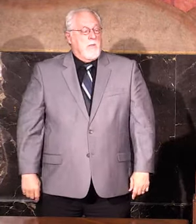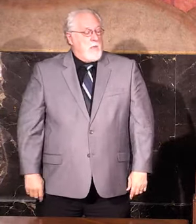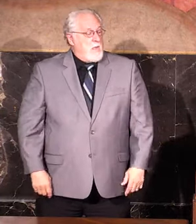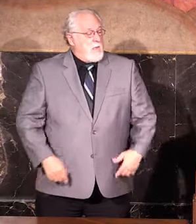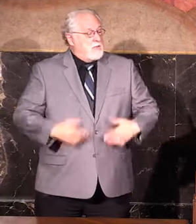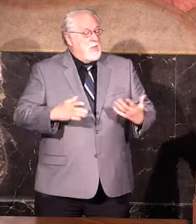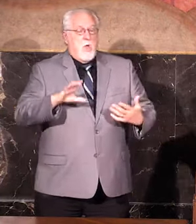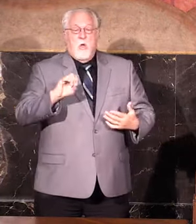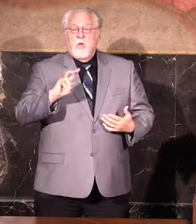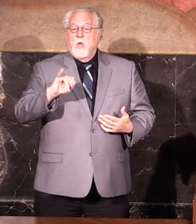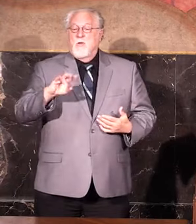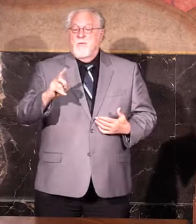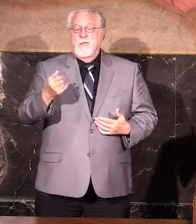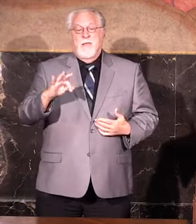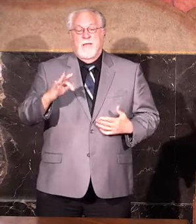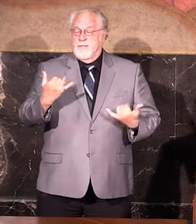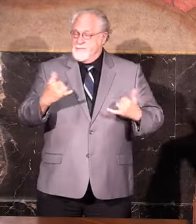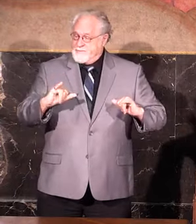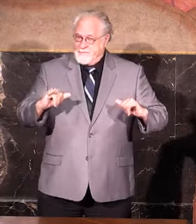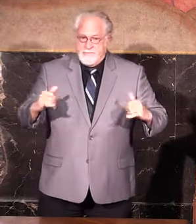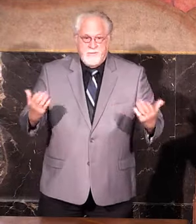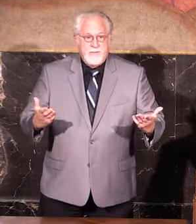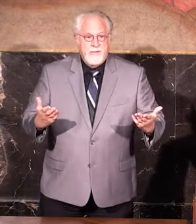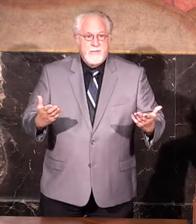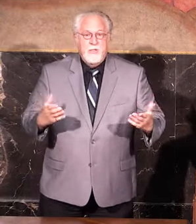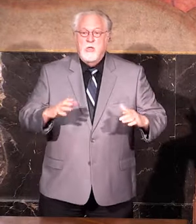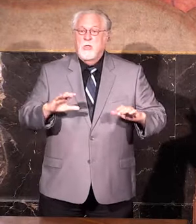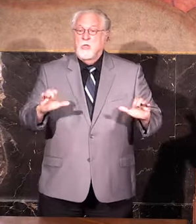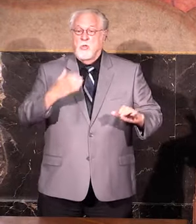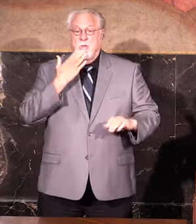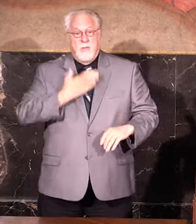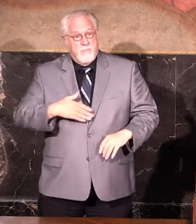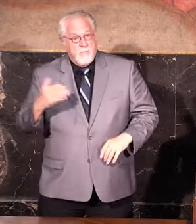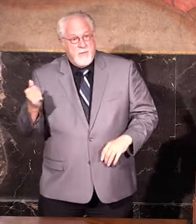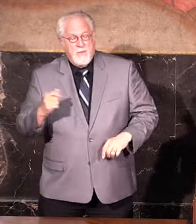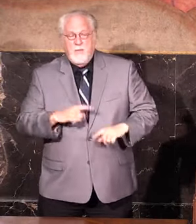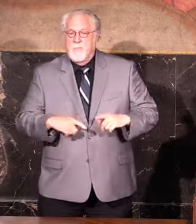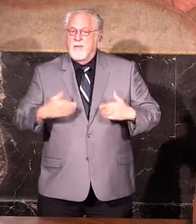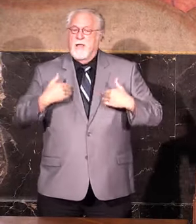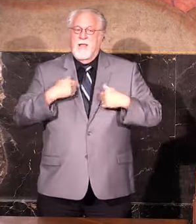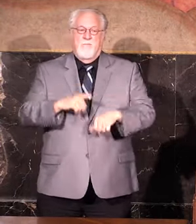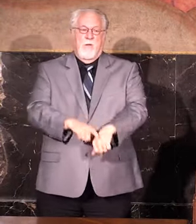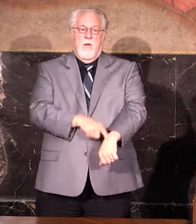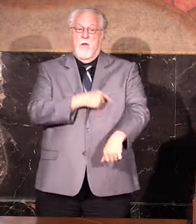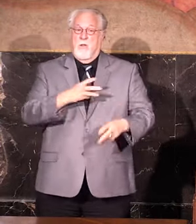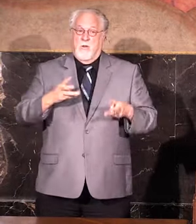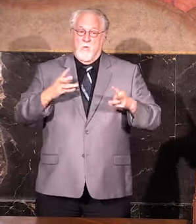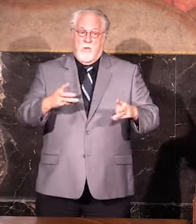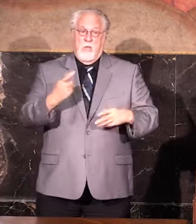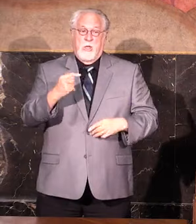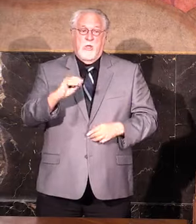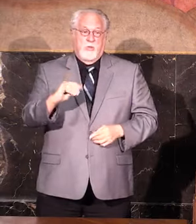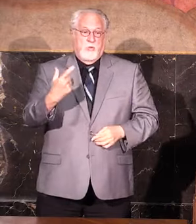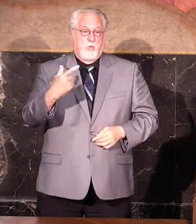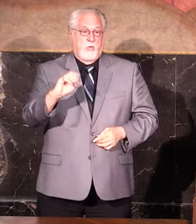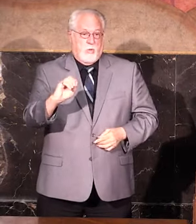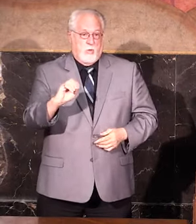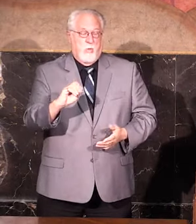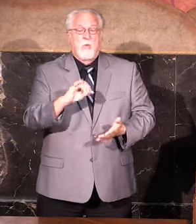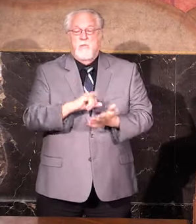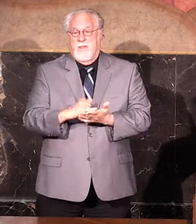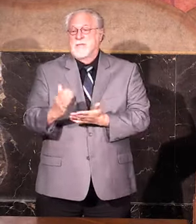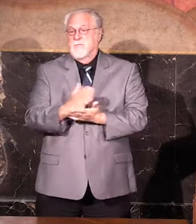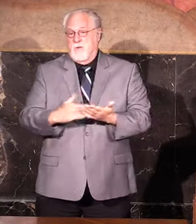So COVID-19 is still here. We are doing better, but we still have a long ways to go, and that's part of the